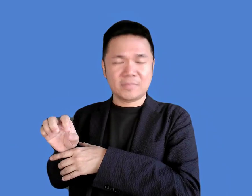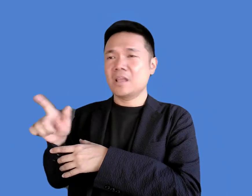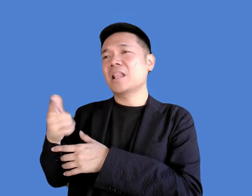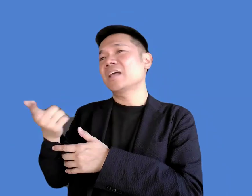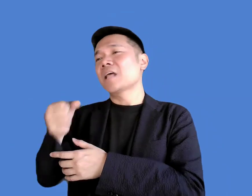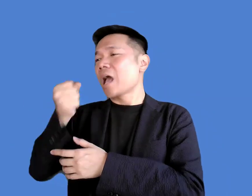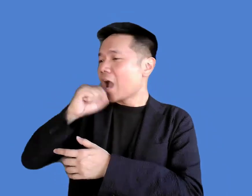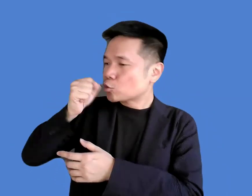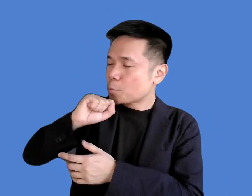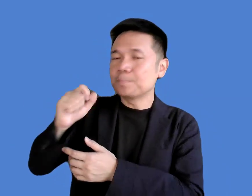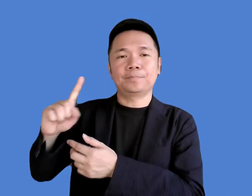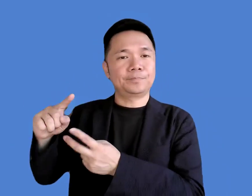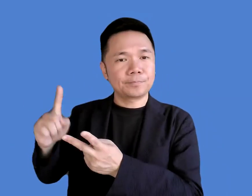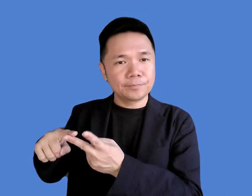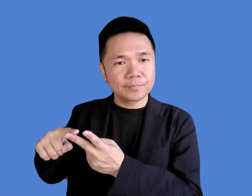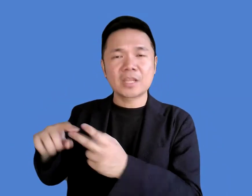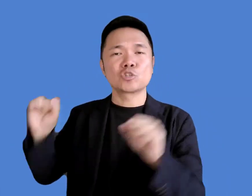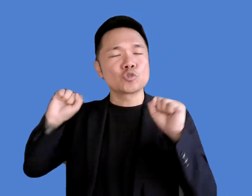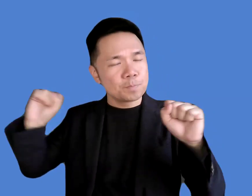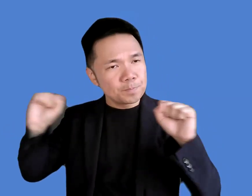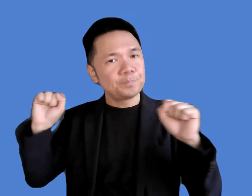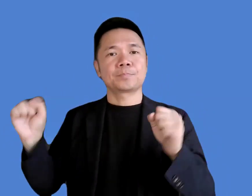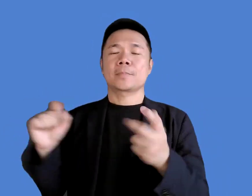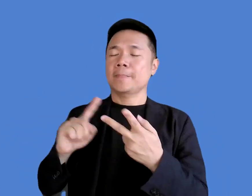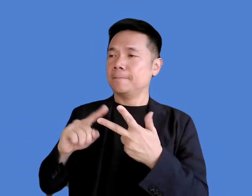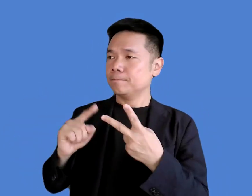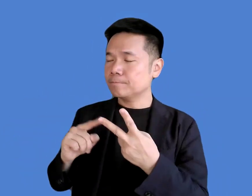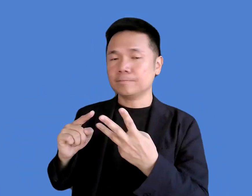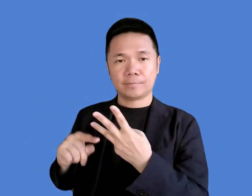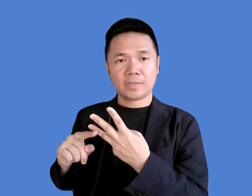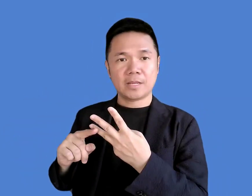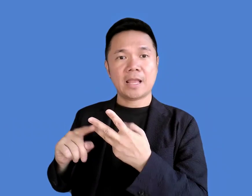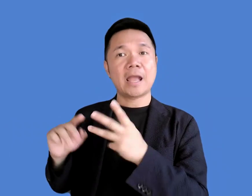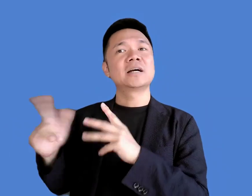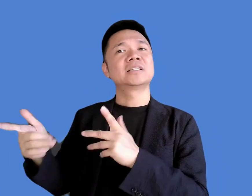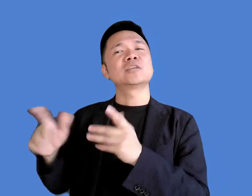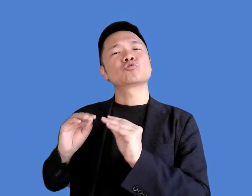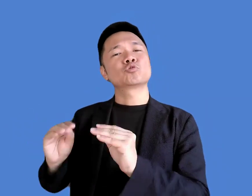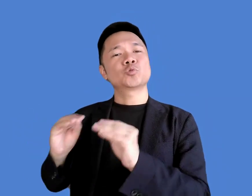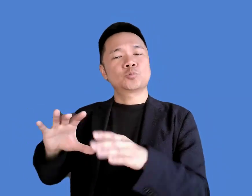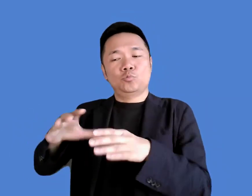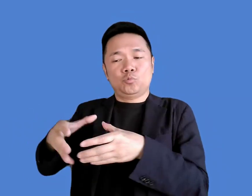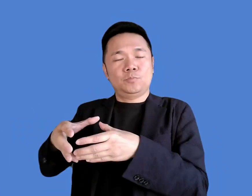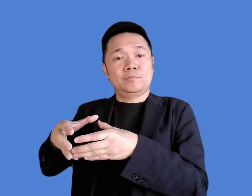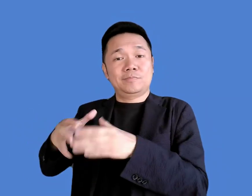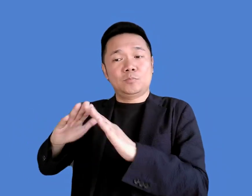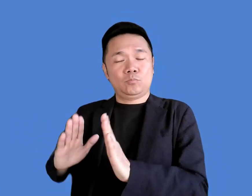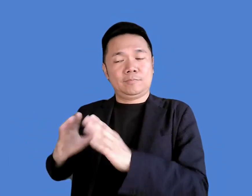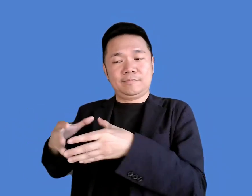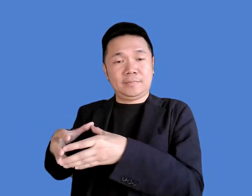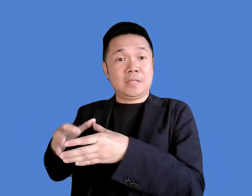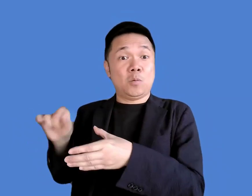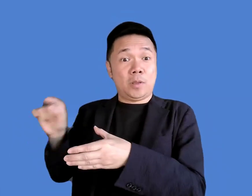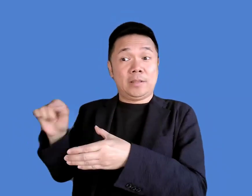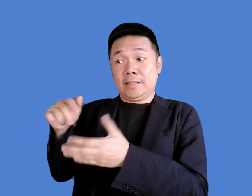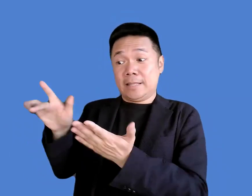stores, gyms, fitness places, as well as educational institutions. So in this kind of aspect,